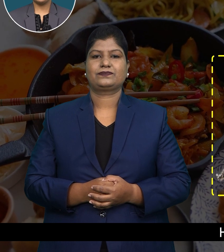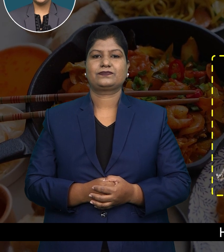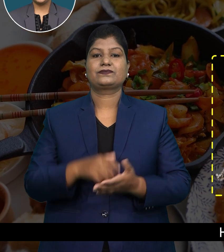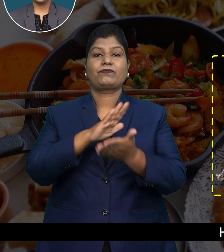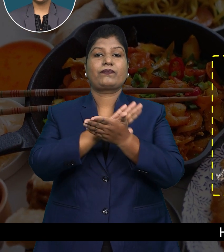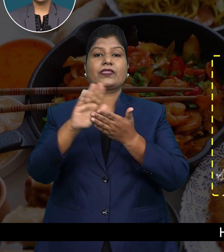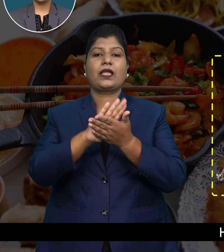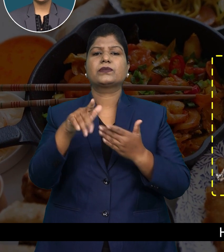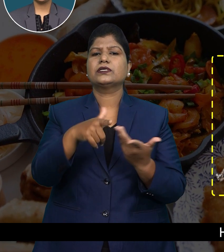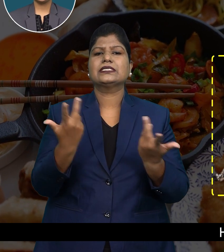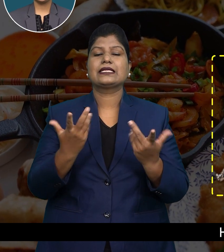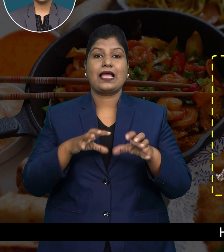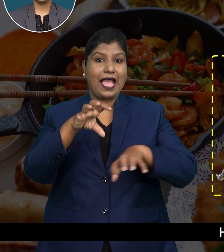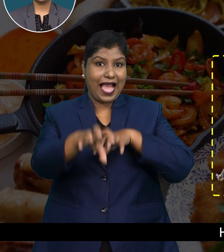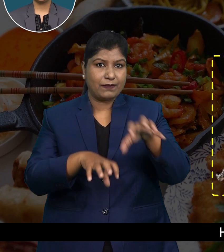herbivores,